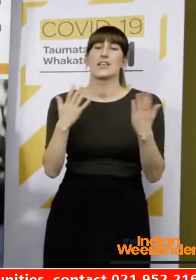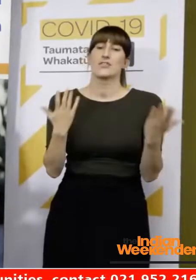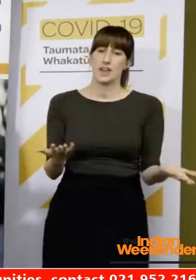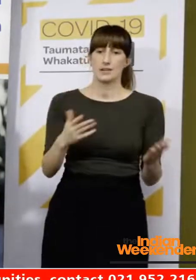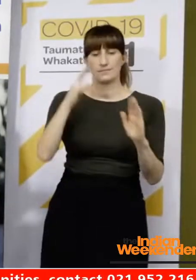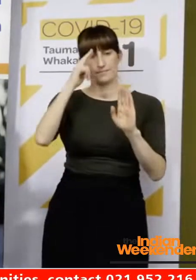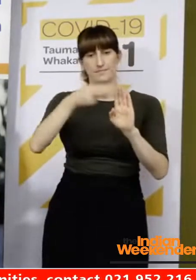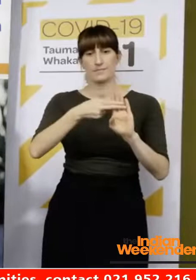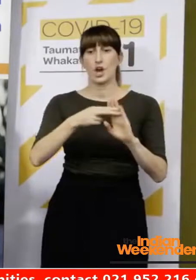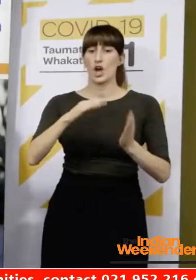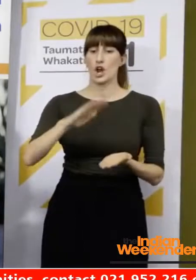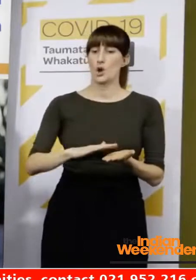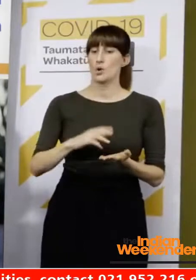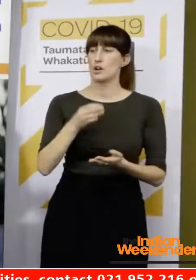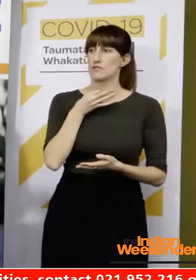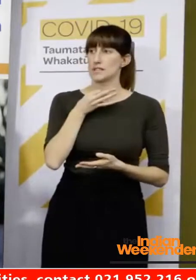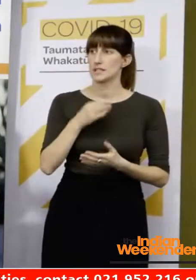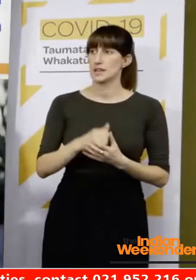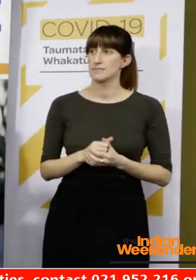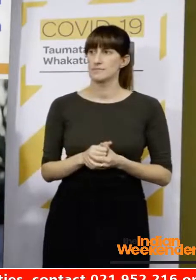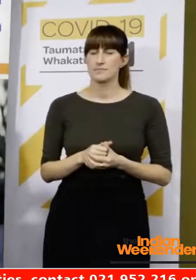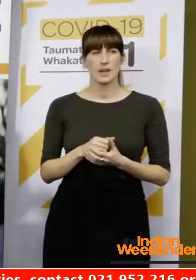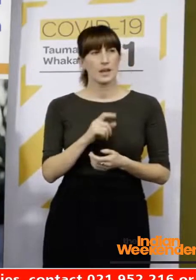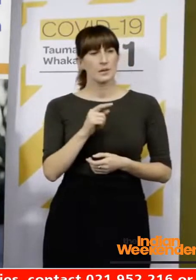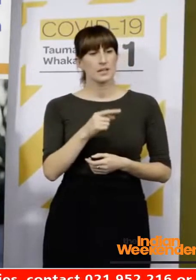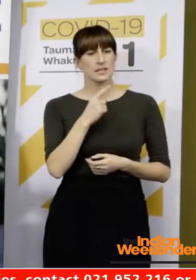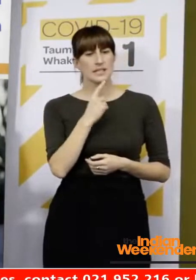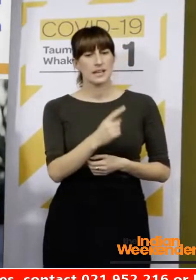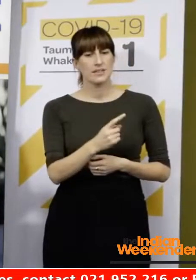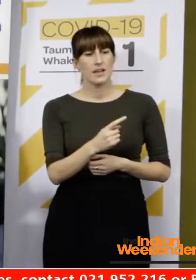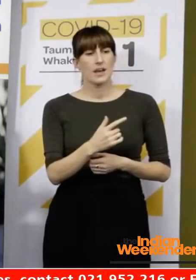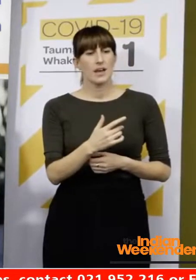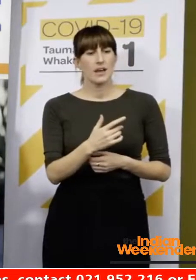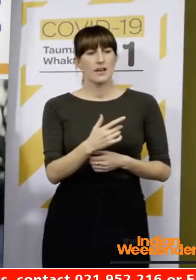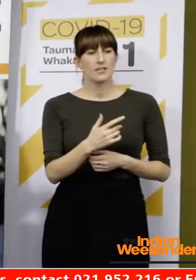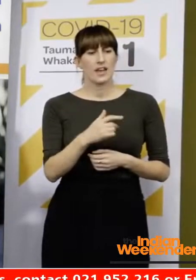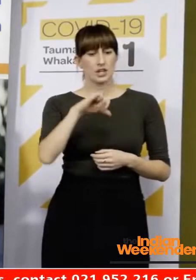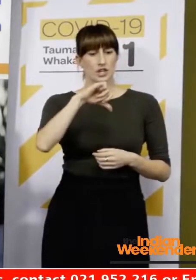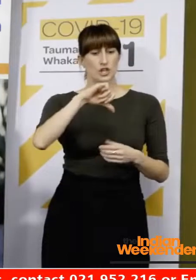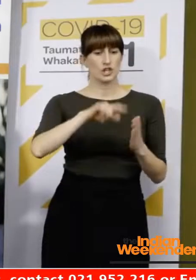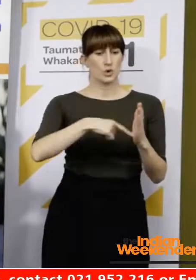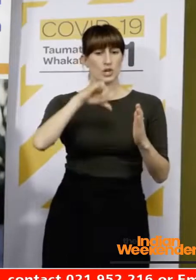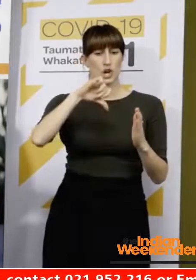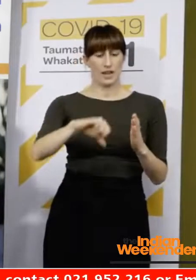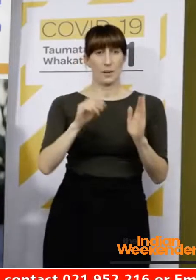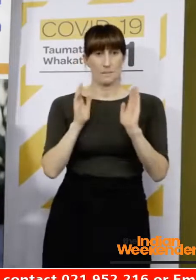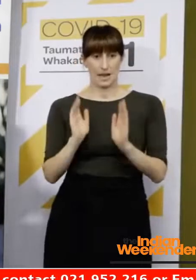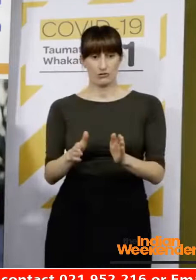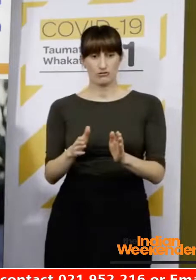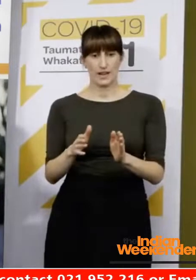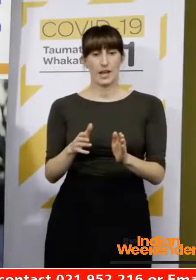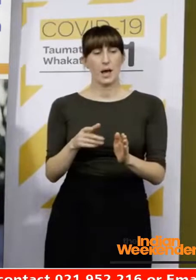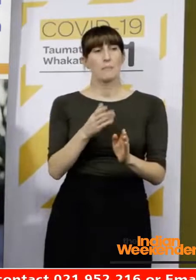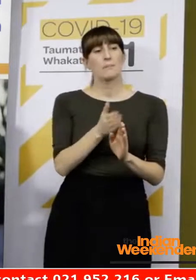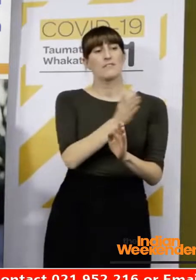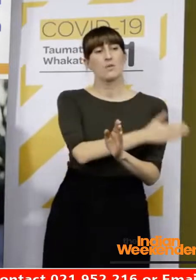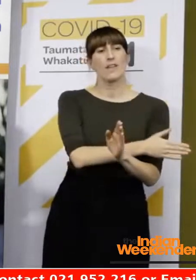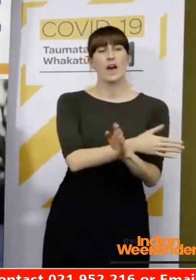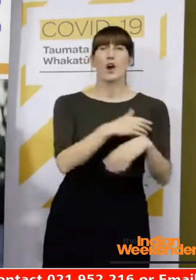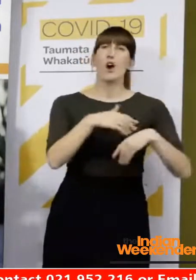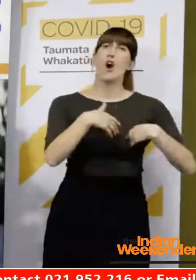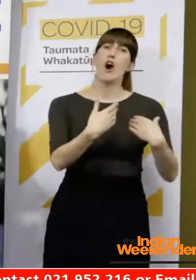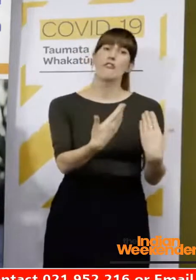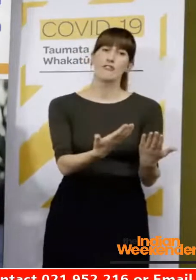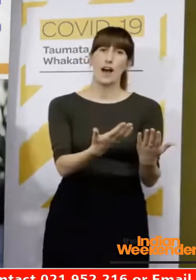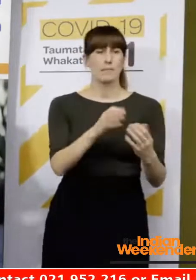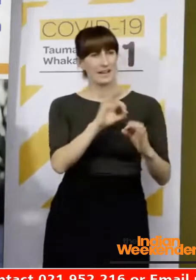subject to a more severe form of quarantine than here. Tom Crampton, a New Zealander who lives in Melbourne, has had the dubious pleasure of being required to